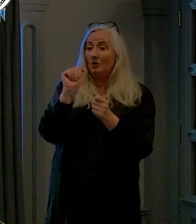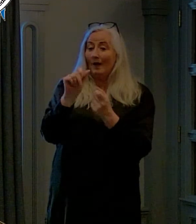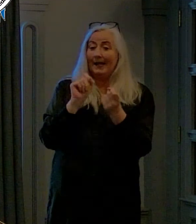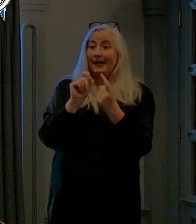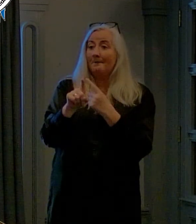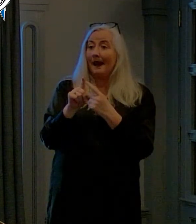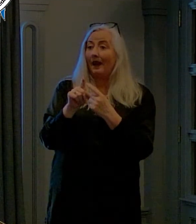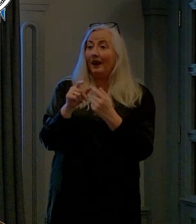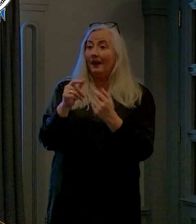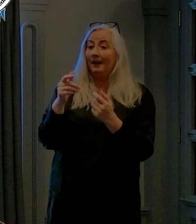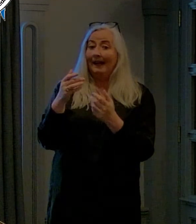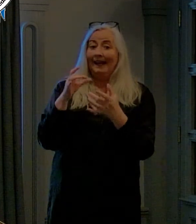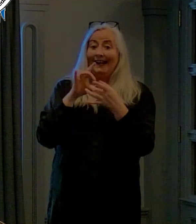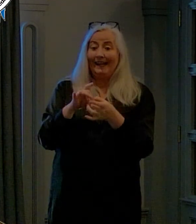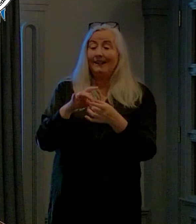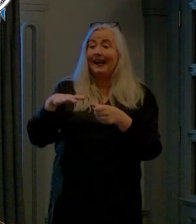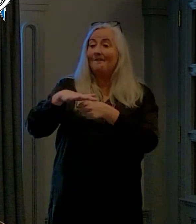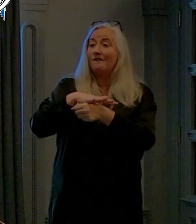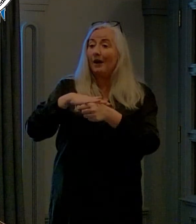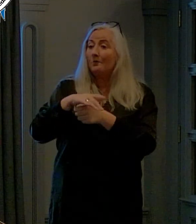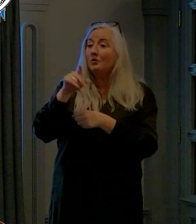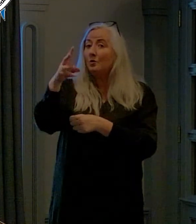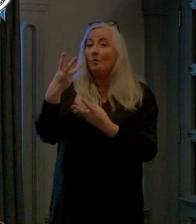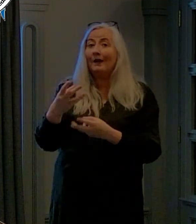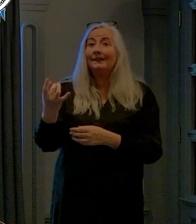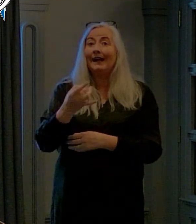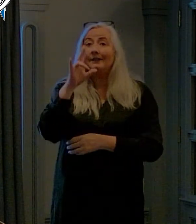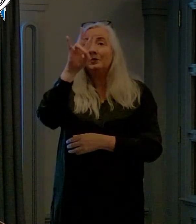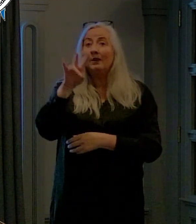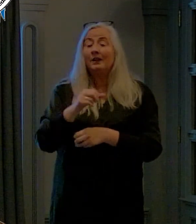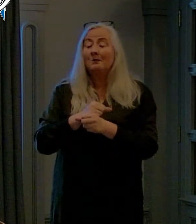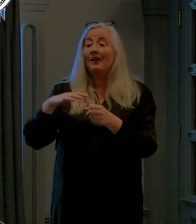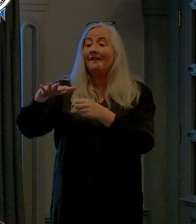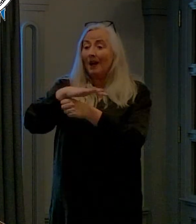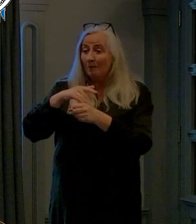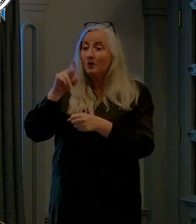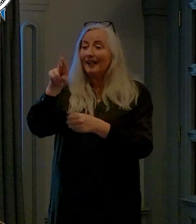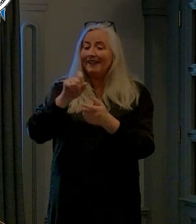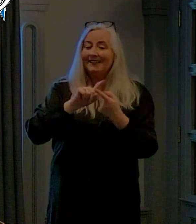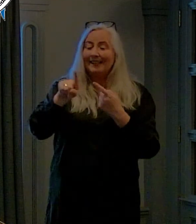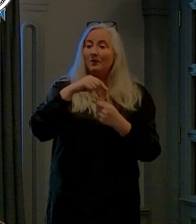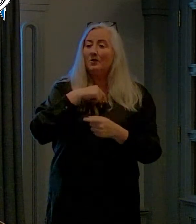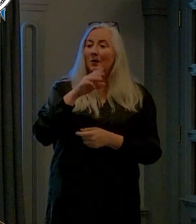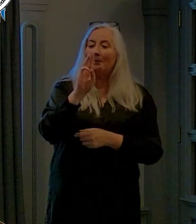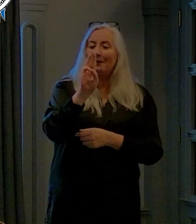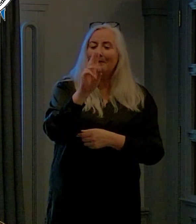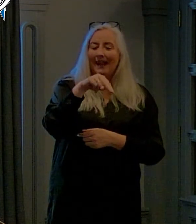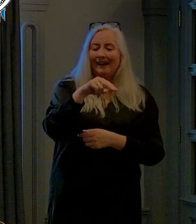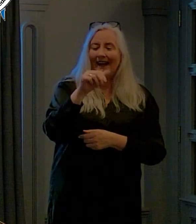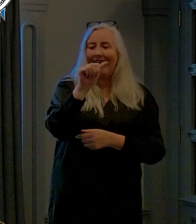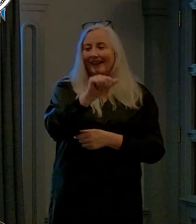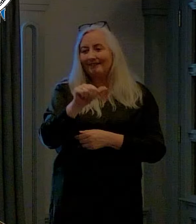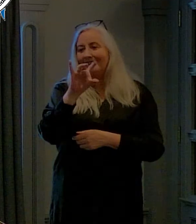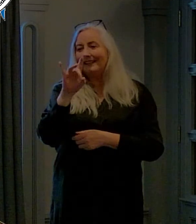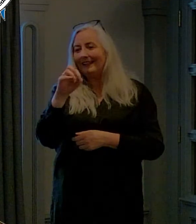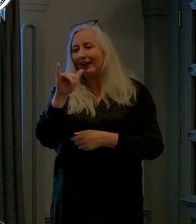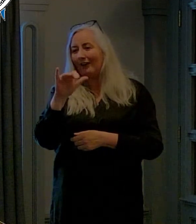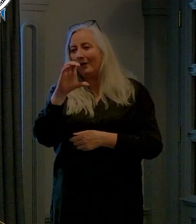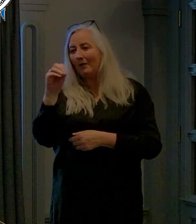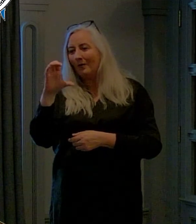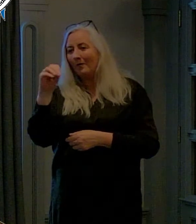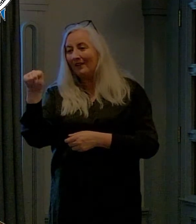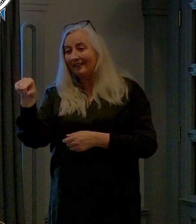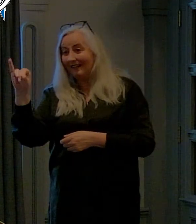also then bring those to the Strategic Policy Committees that I sit on. The process, I would like to say, is